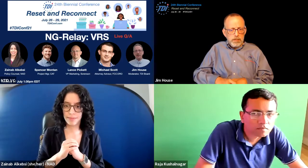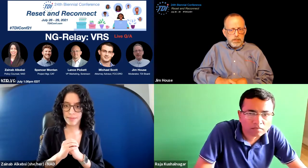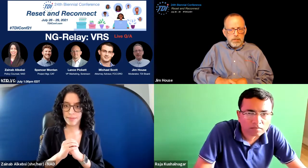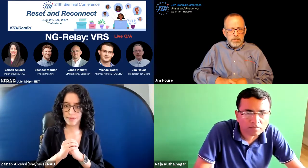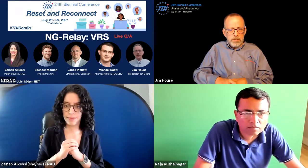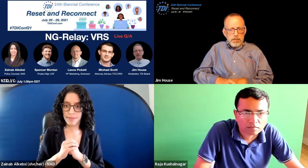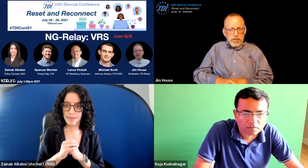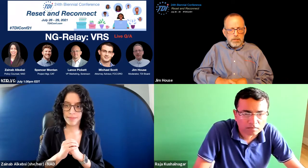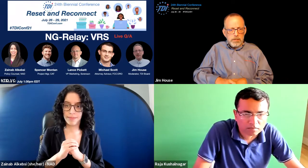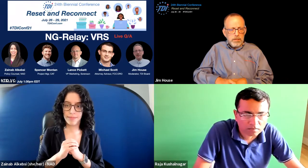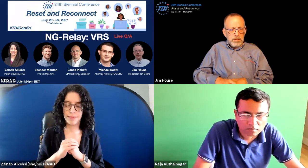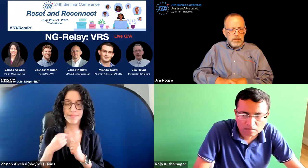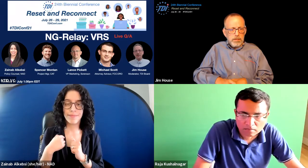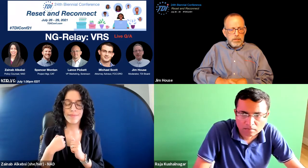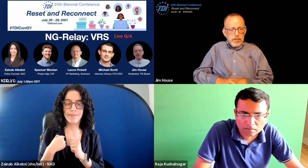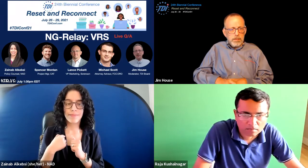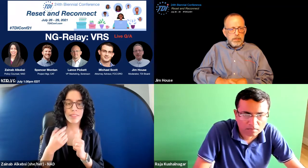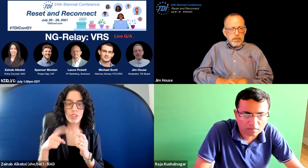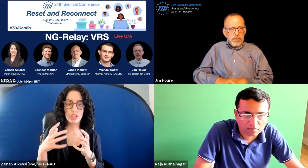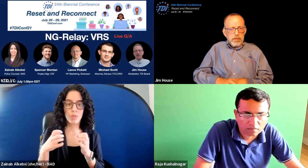Hi, Zainab speaking.